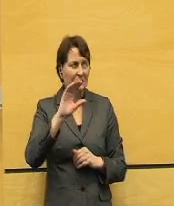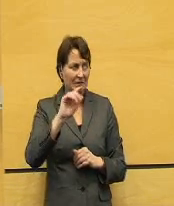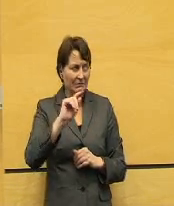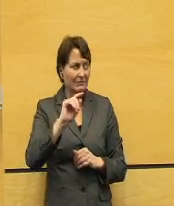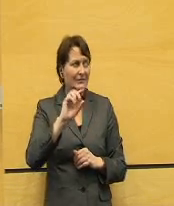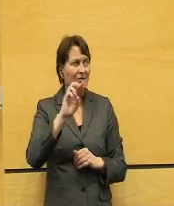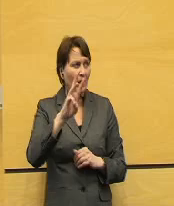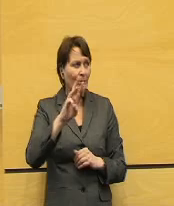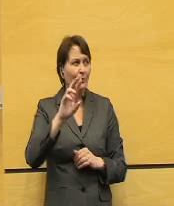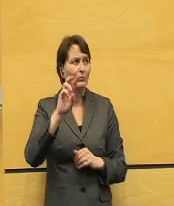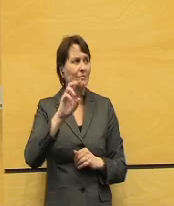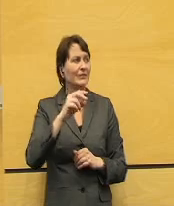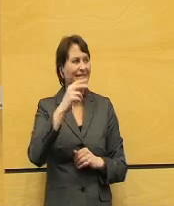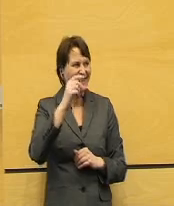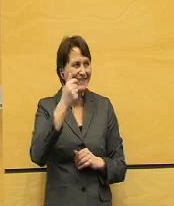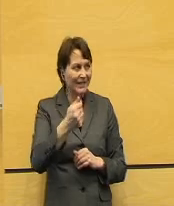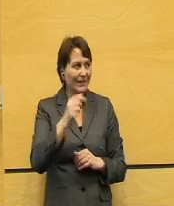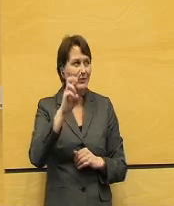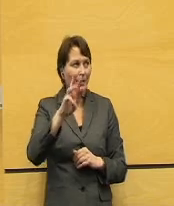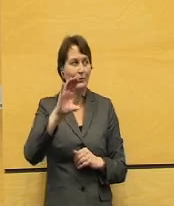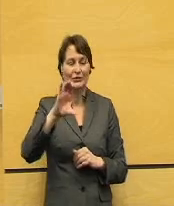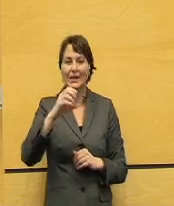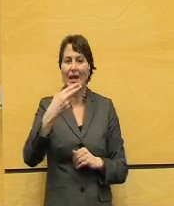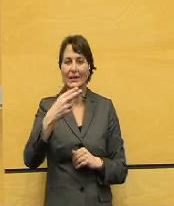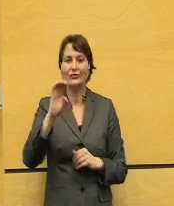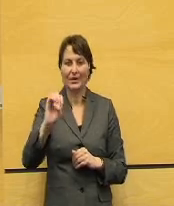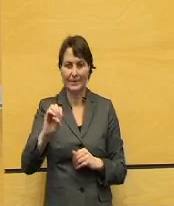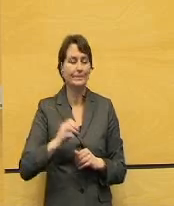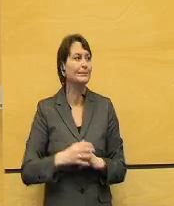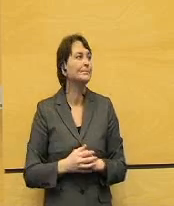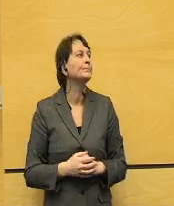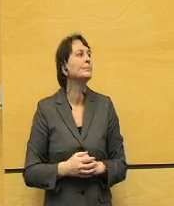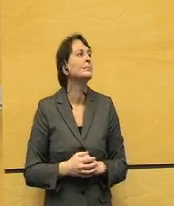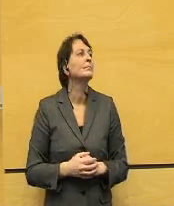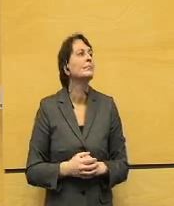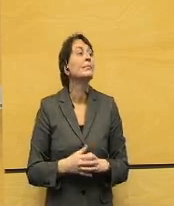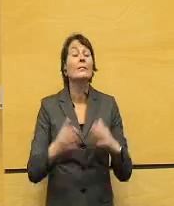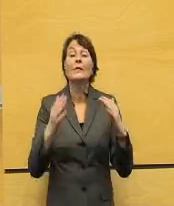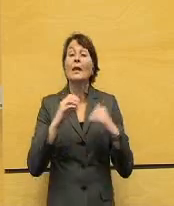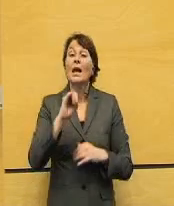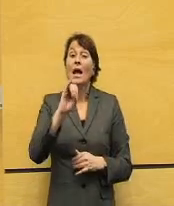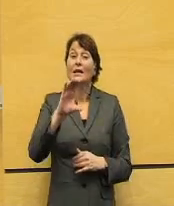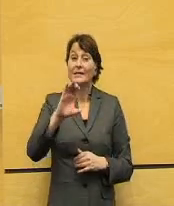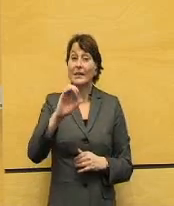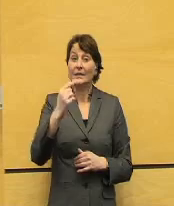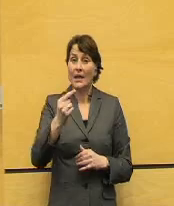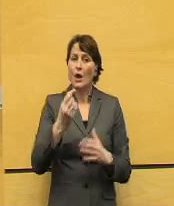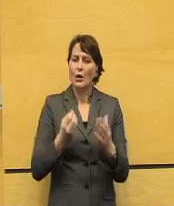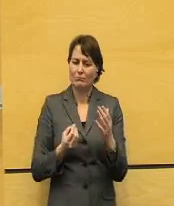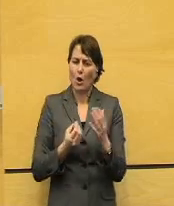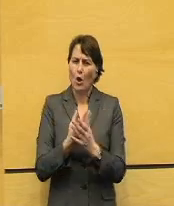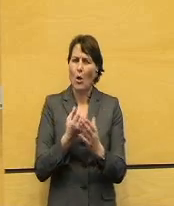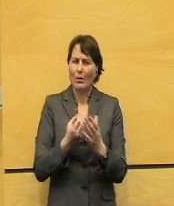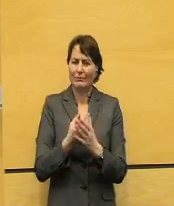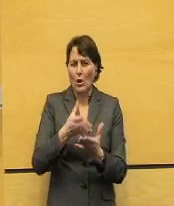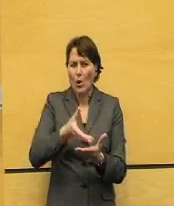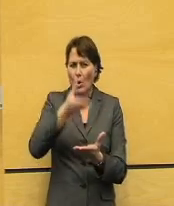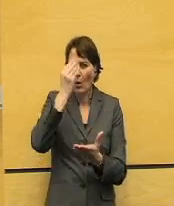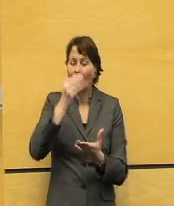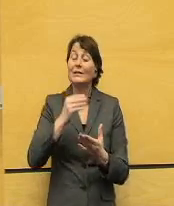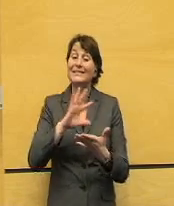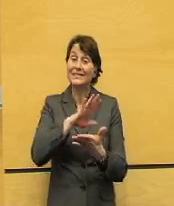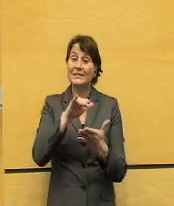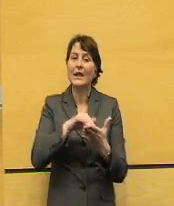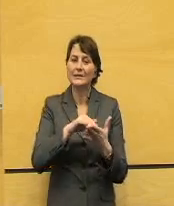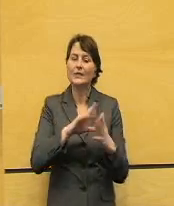Learning Center was also established by the Ministry of Information and Communication